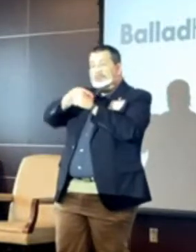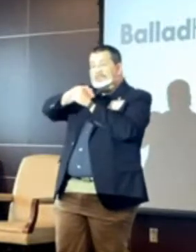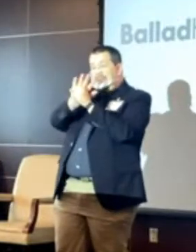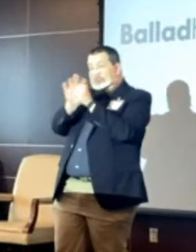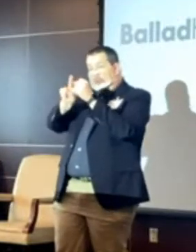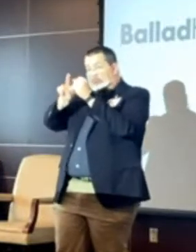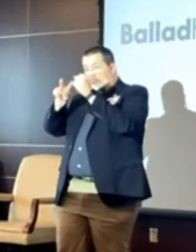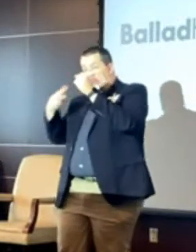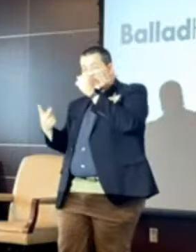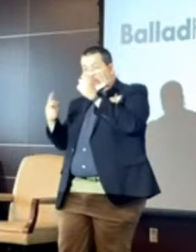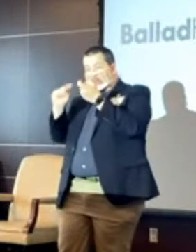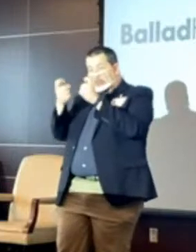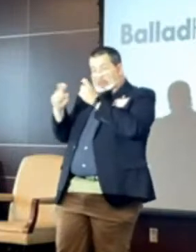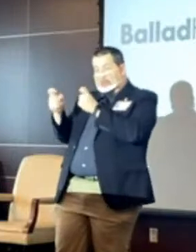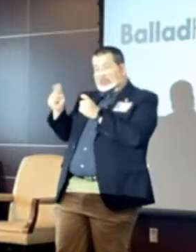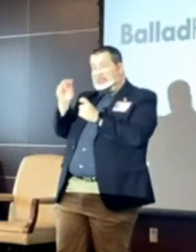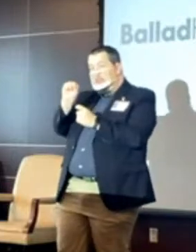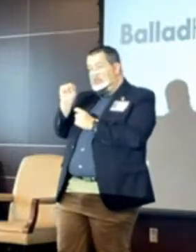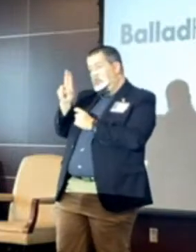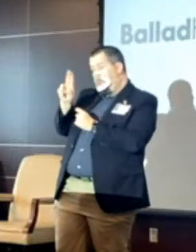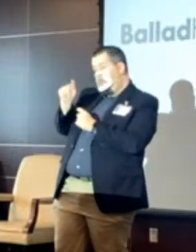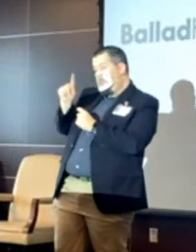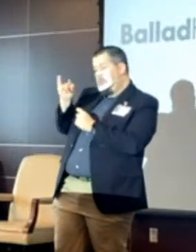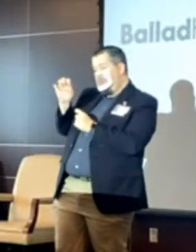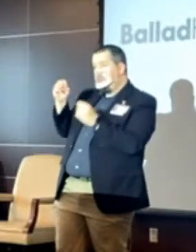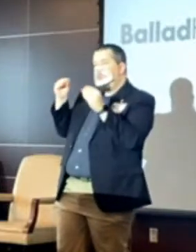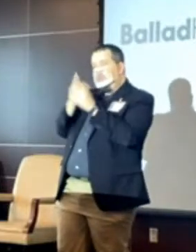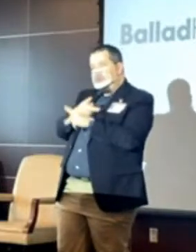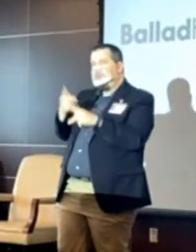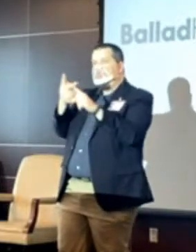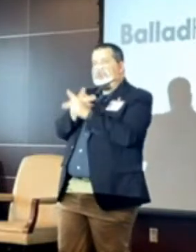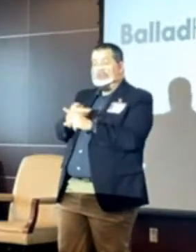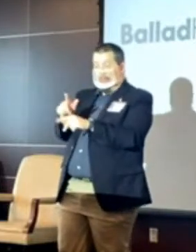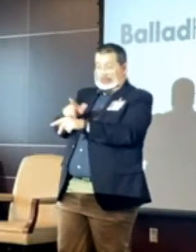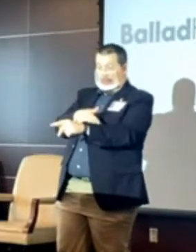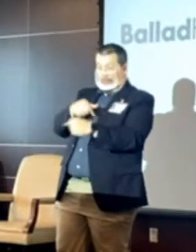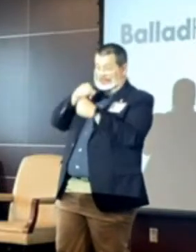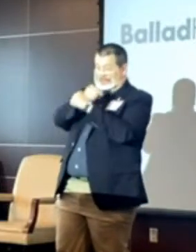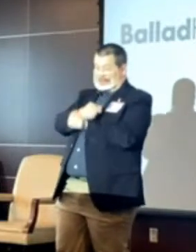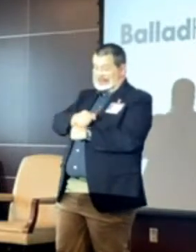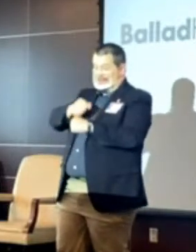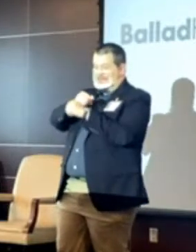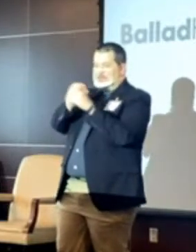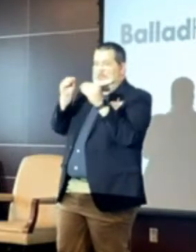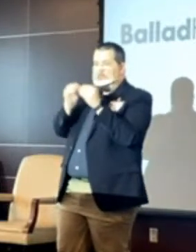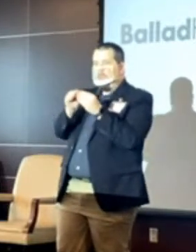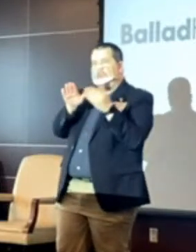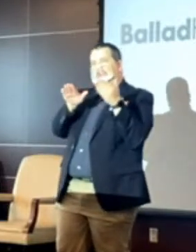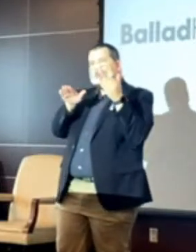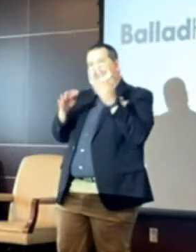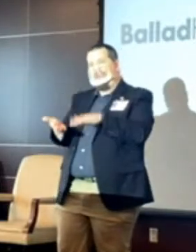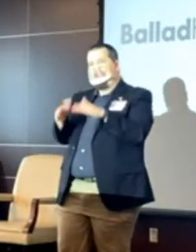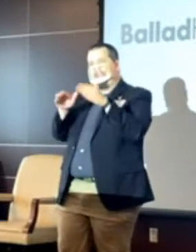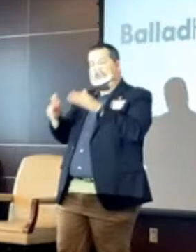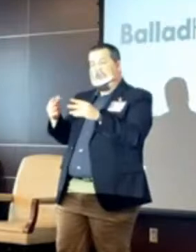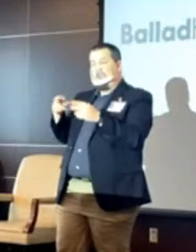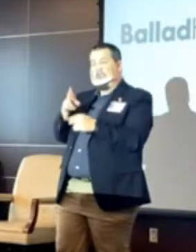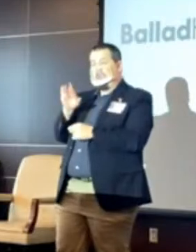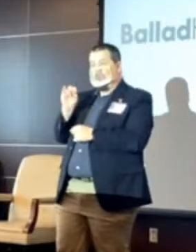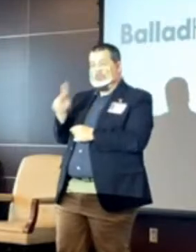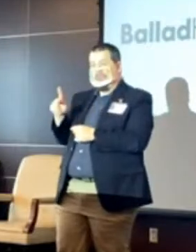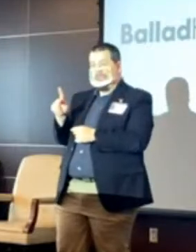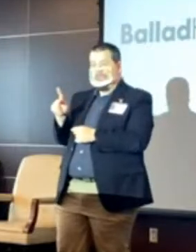longer it will be in a war with it. The longer we are in the fight, the more lives we will put at risk, and